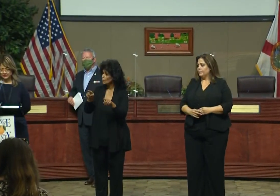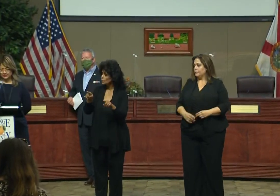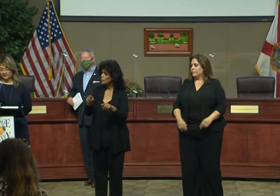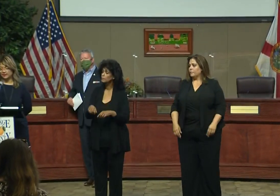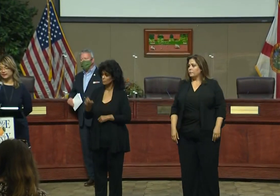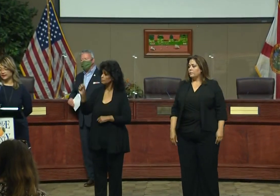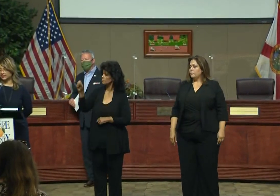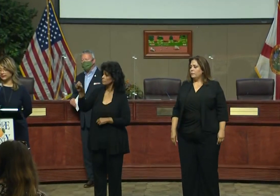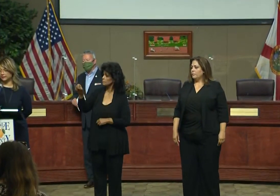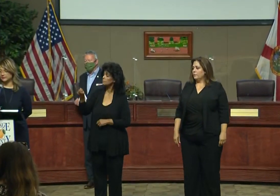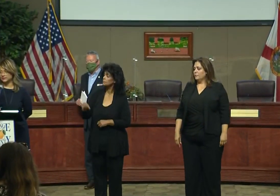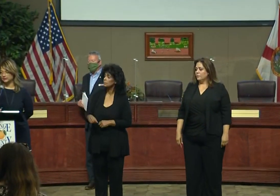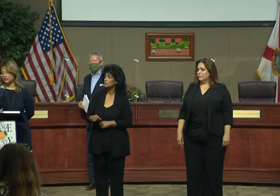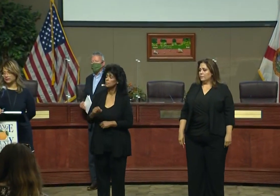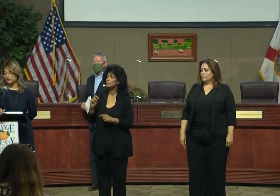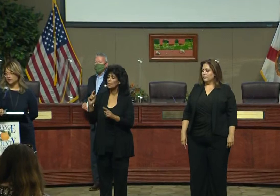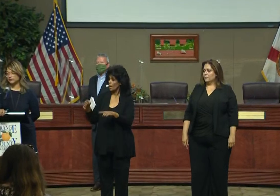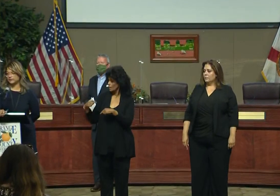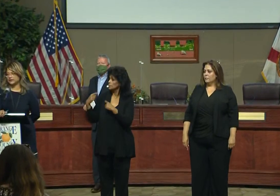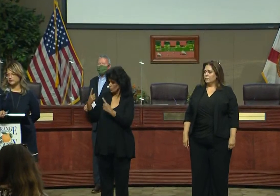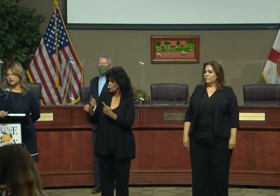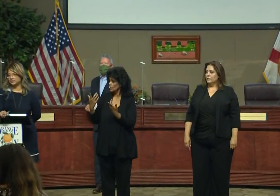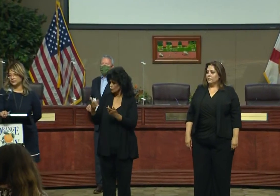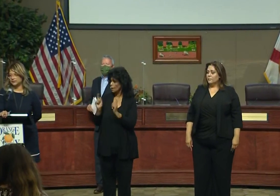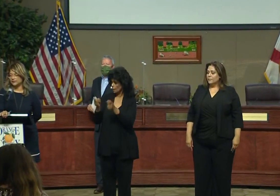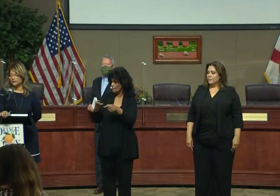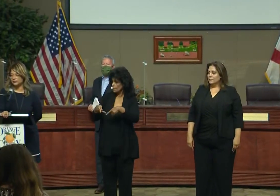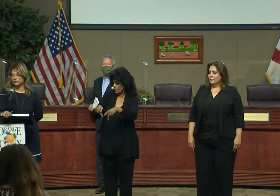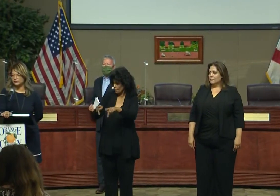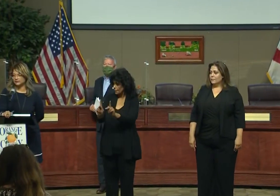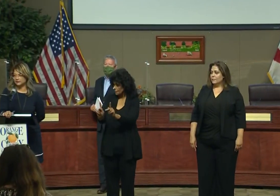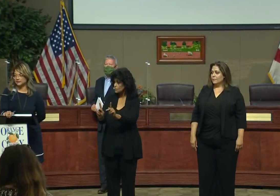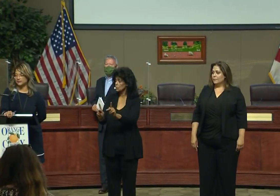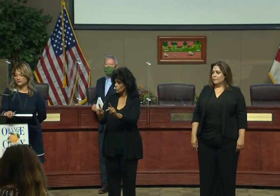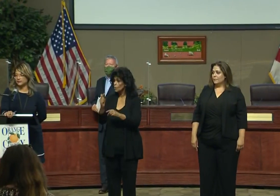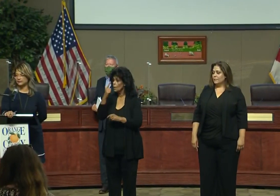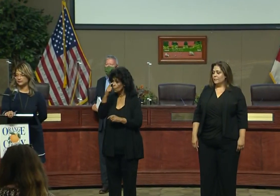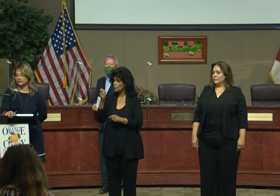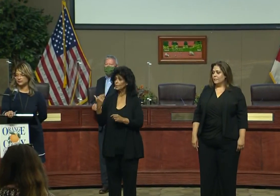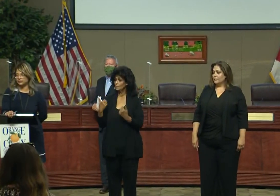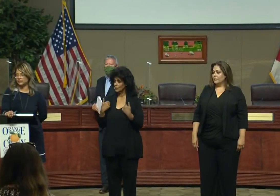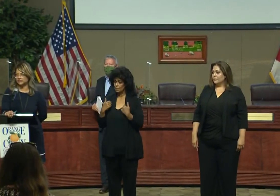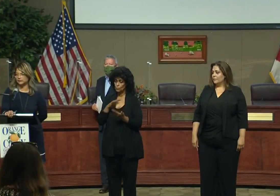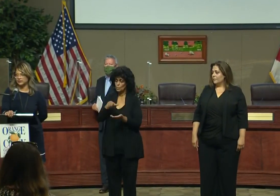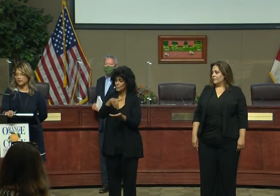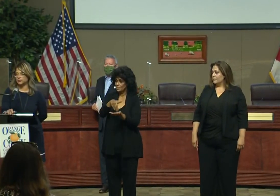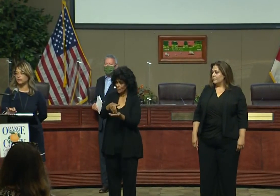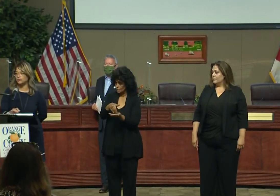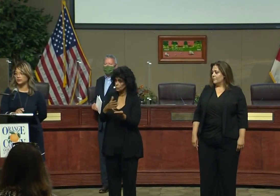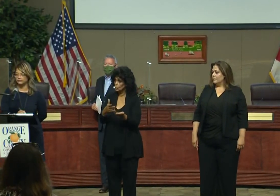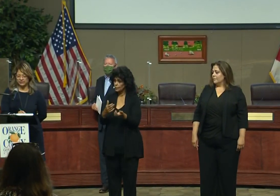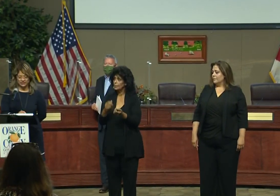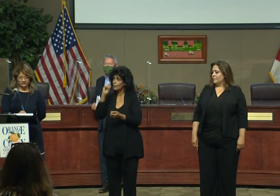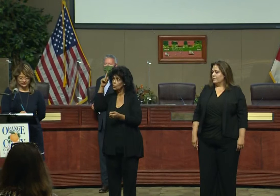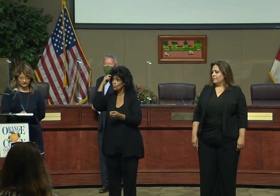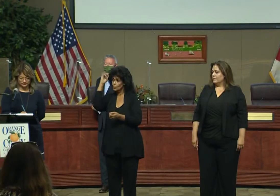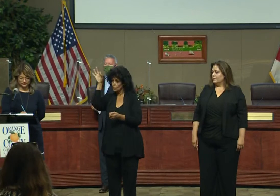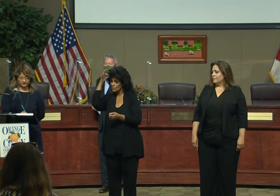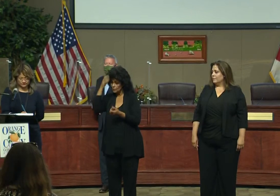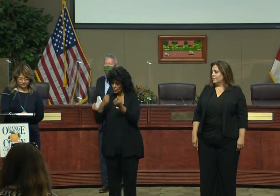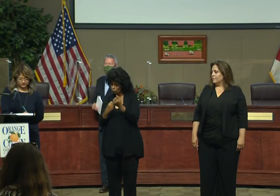sí, y han estado recibiendo la vacuna, especialmente porque tenemos que son patrocinados por el gobierno federal.